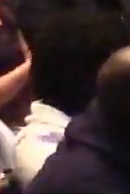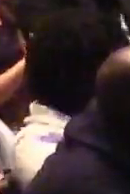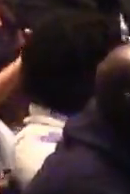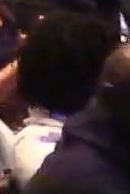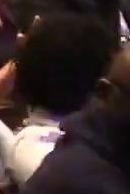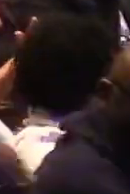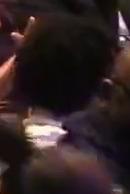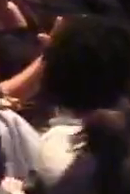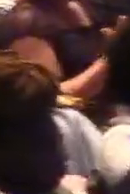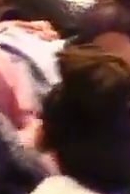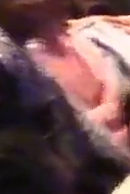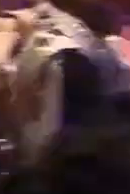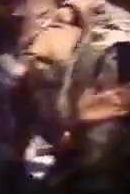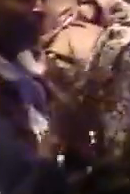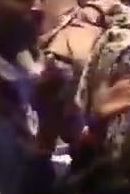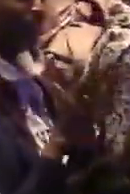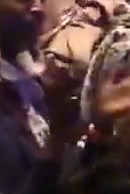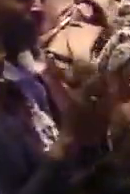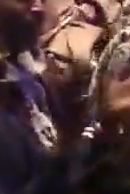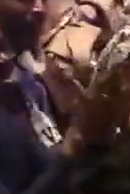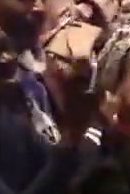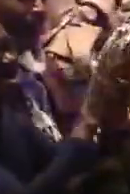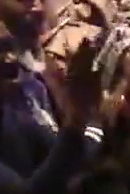Vida Moore.